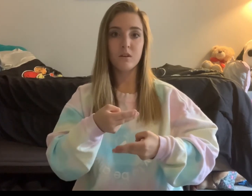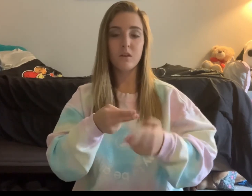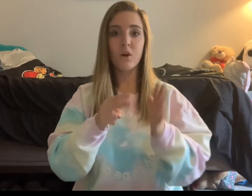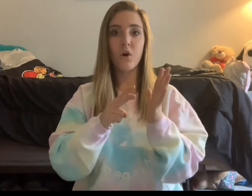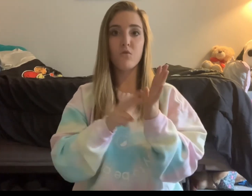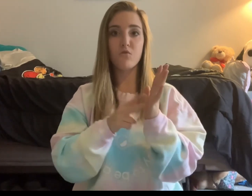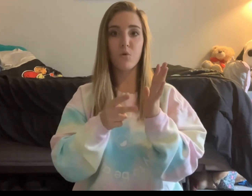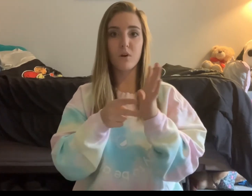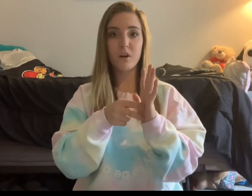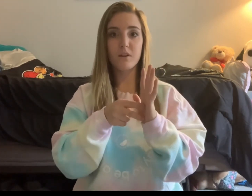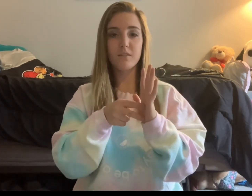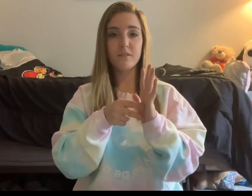Fork,